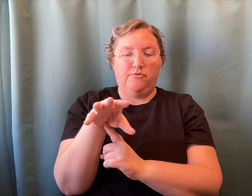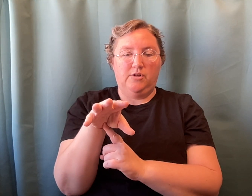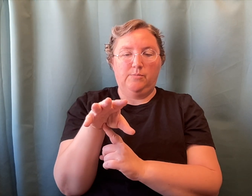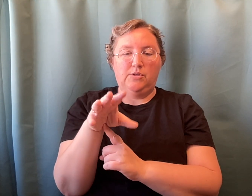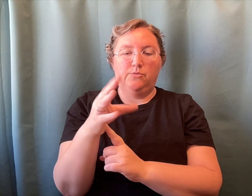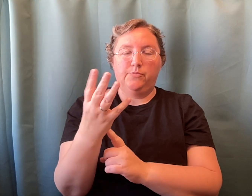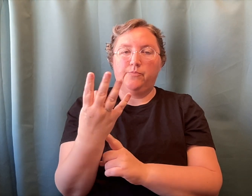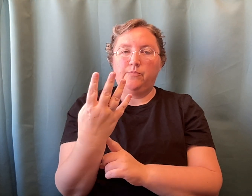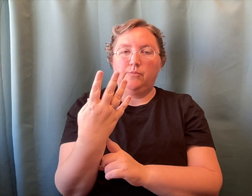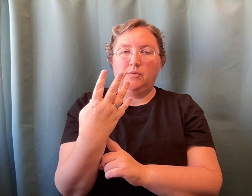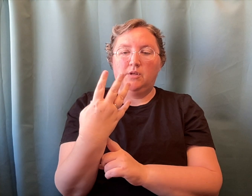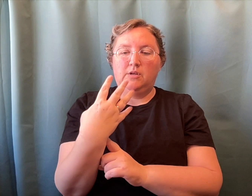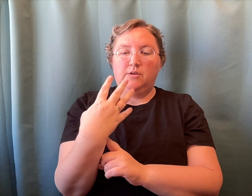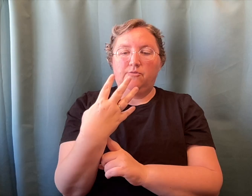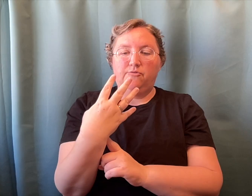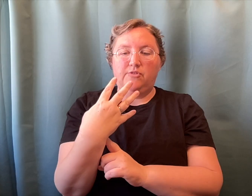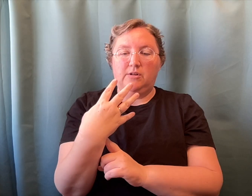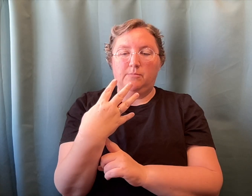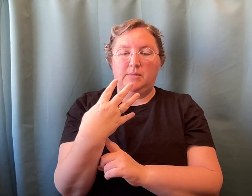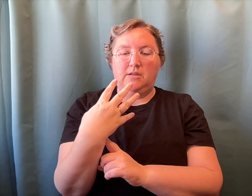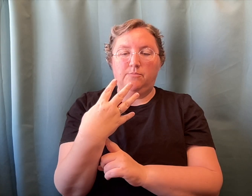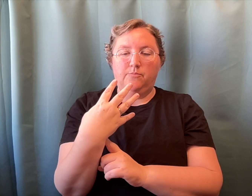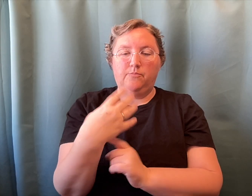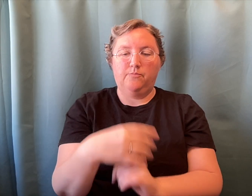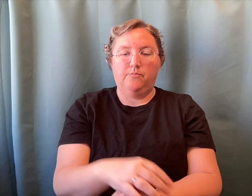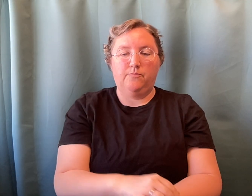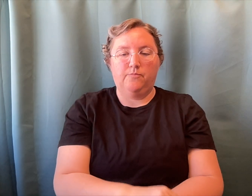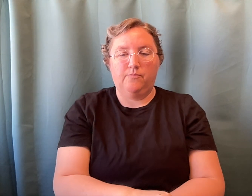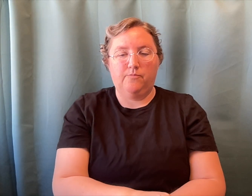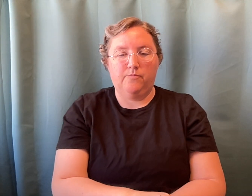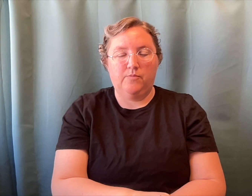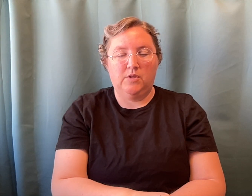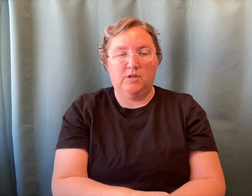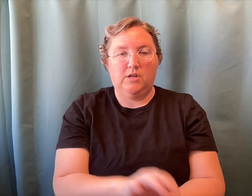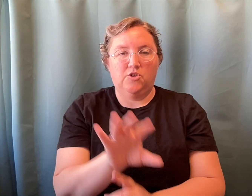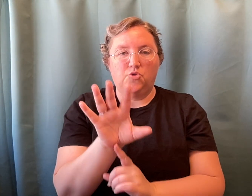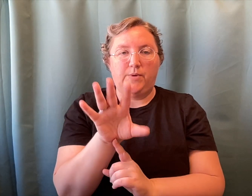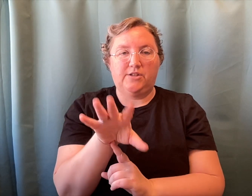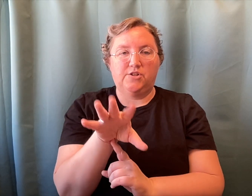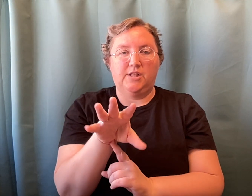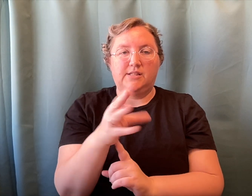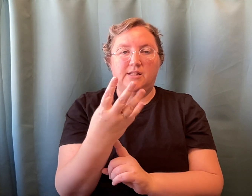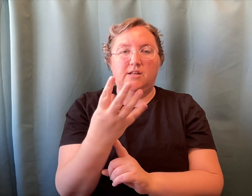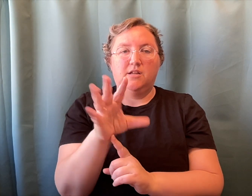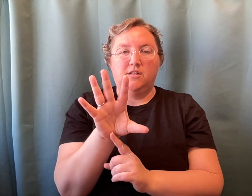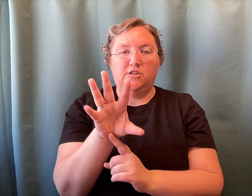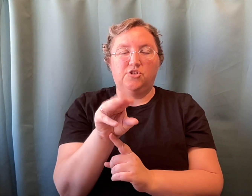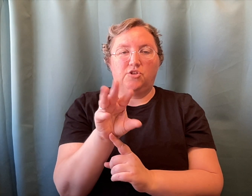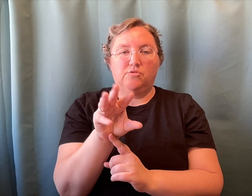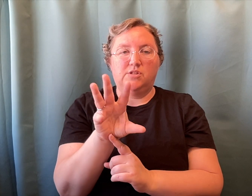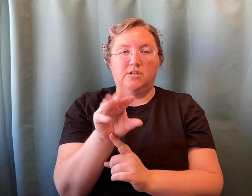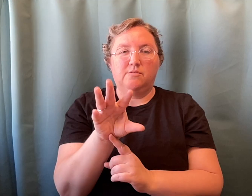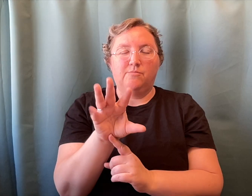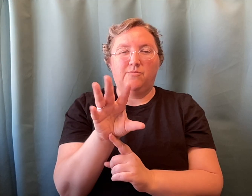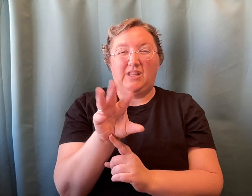film you, film me. You can directionalize that. This shows the